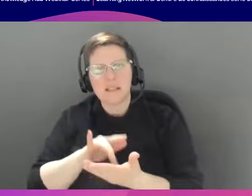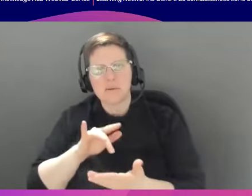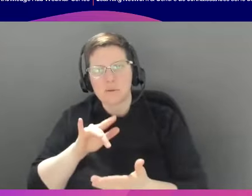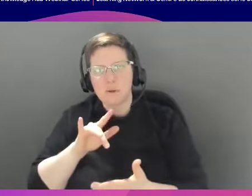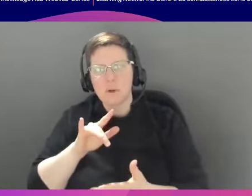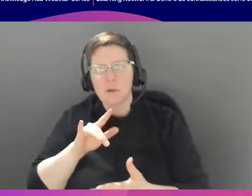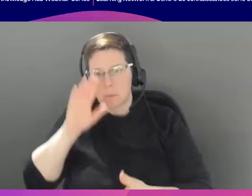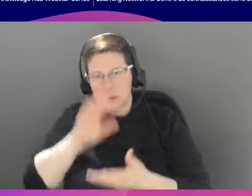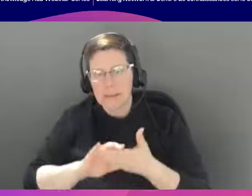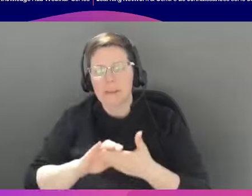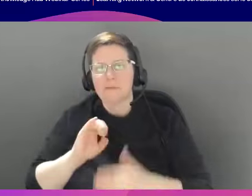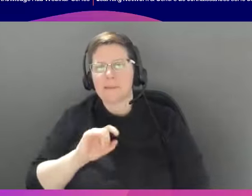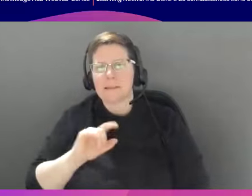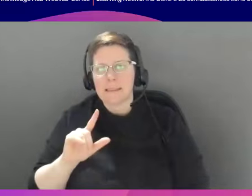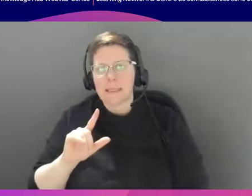begin with.